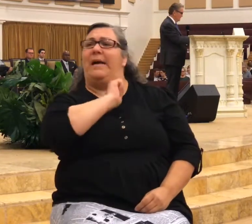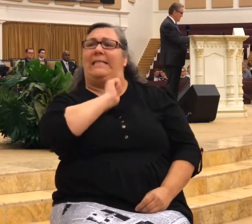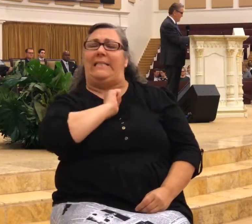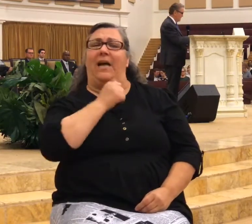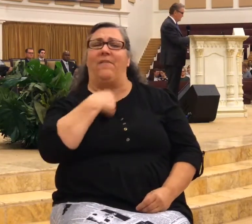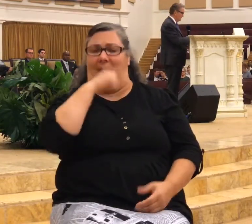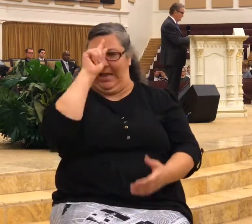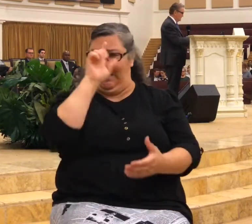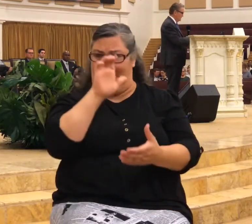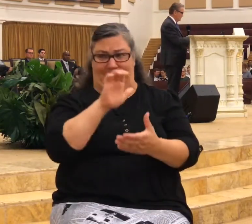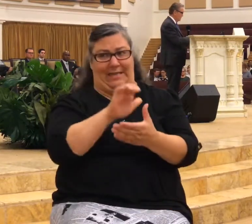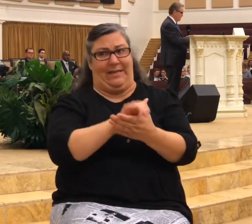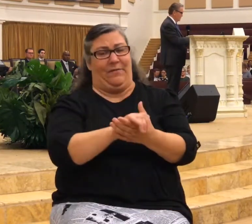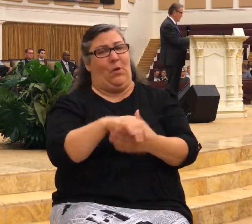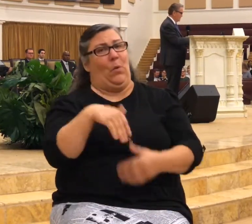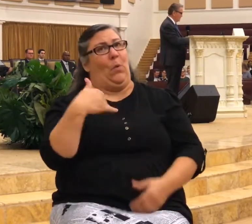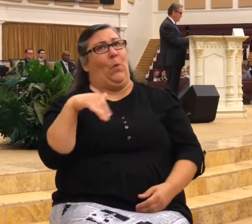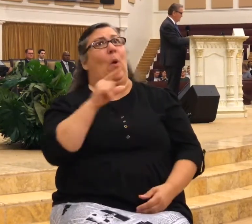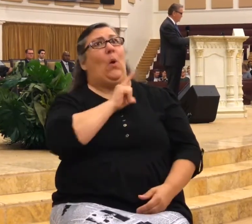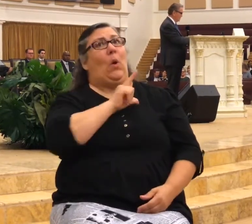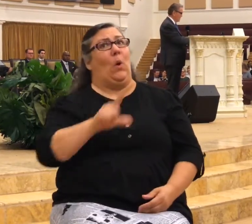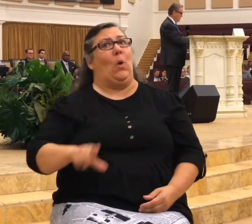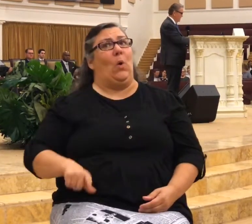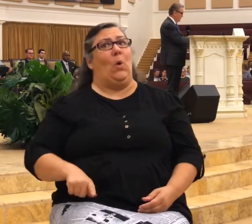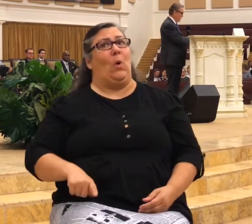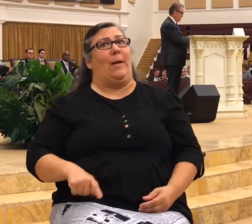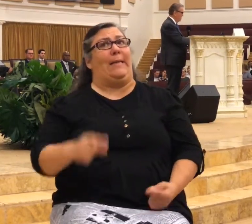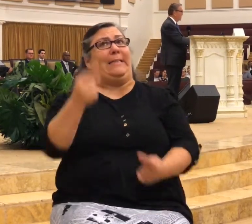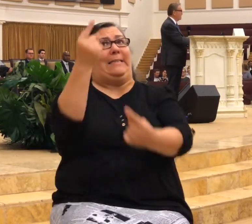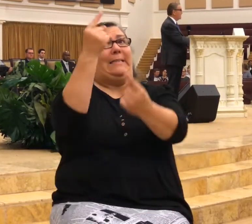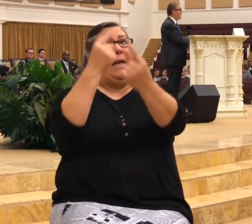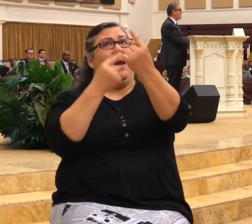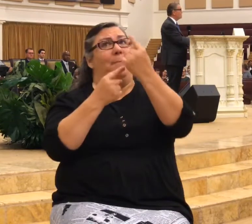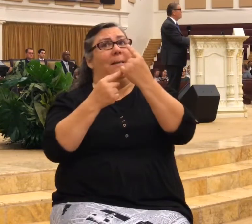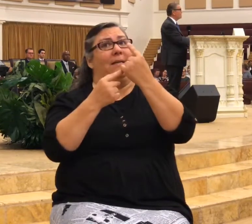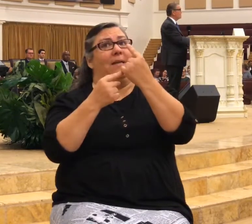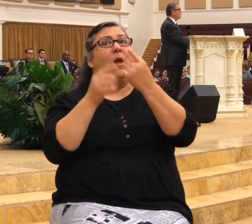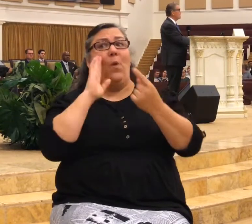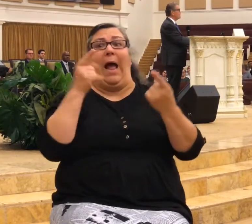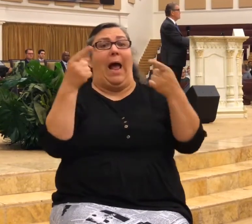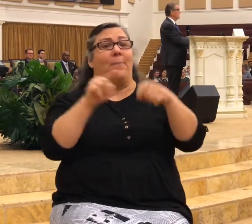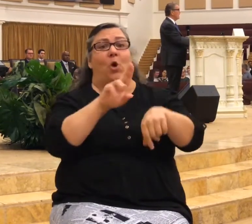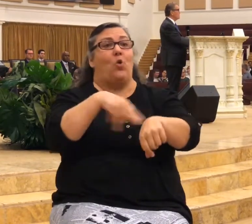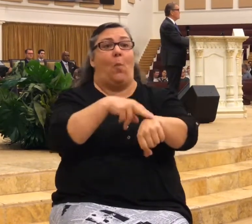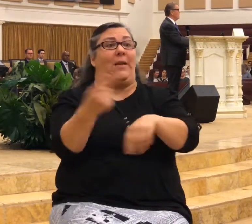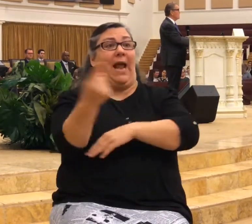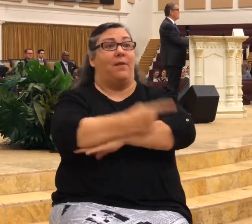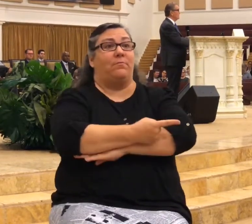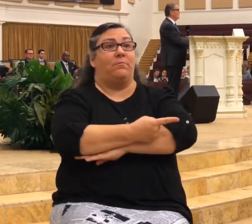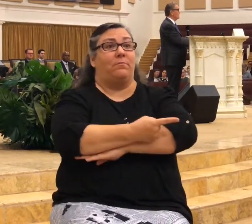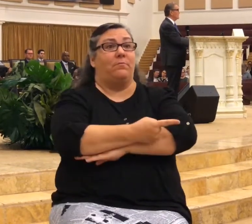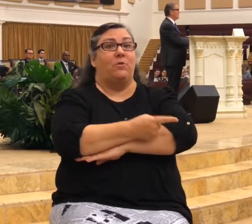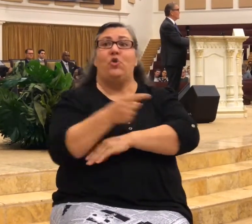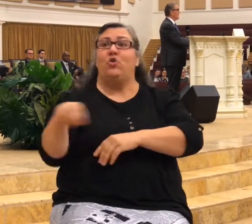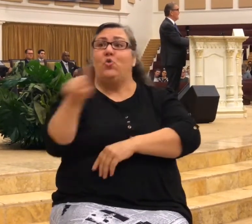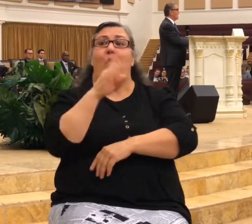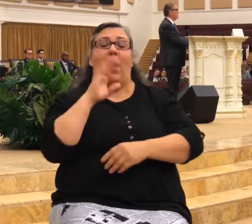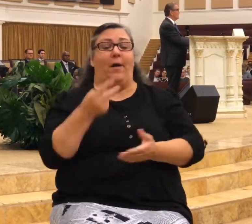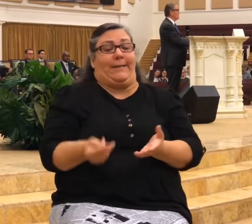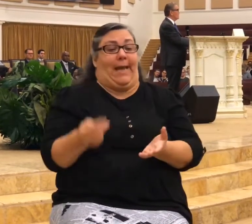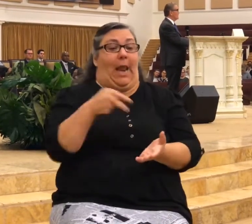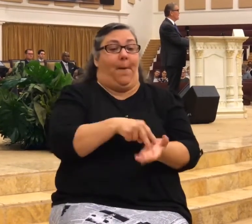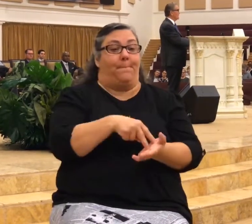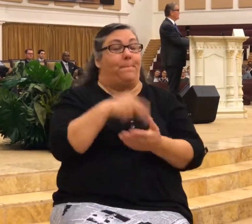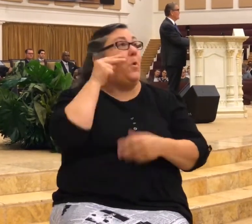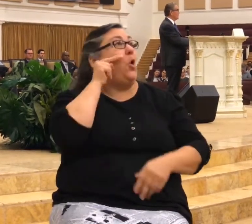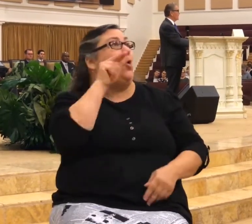believe that the day that the Lord comes will be an ordinary day. When you get up in the morning and look at the clouds,